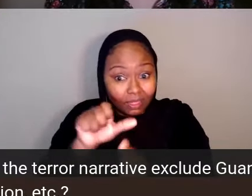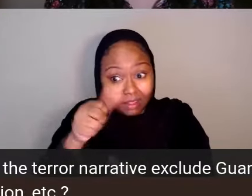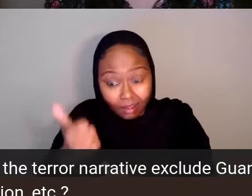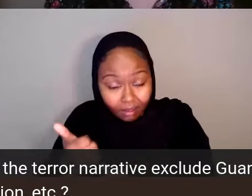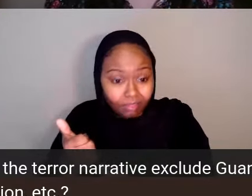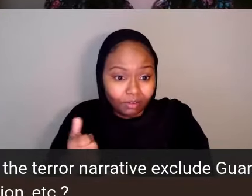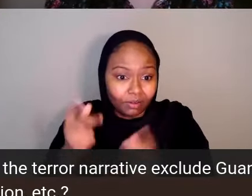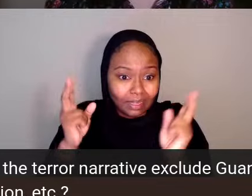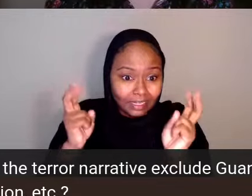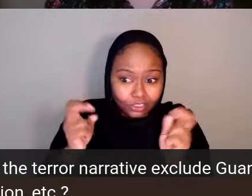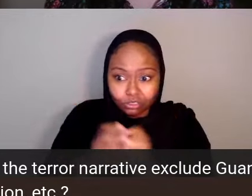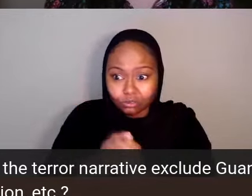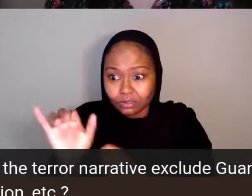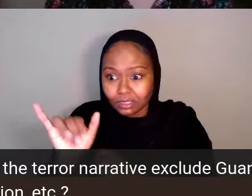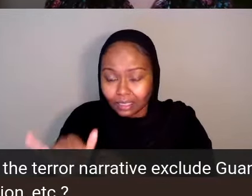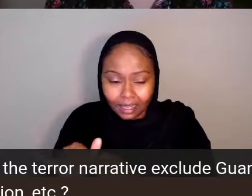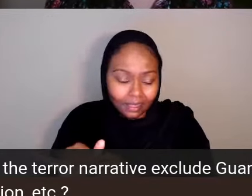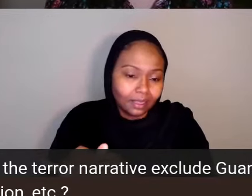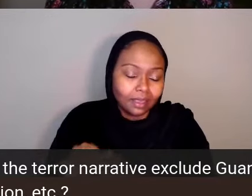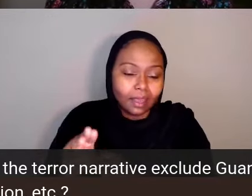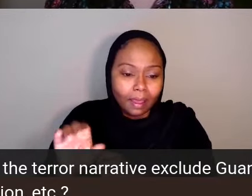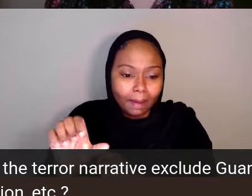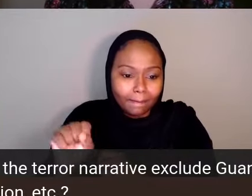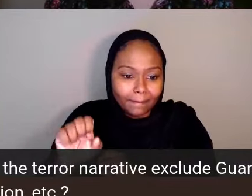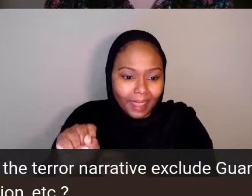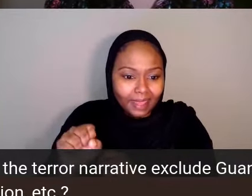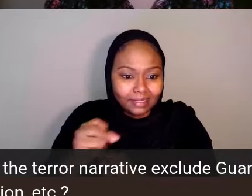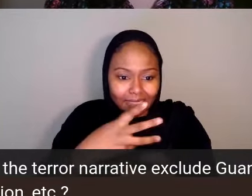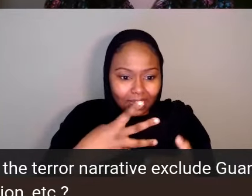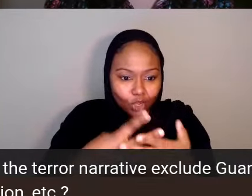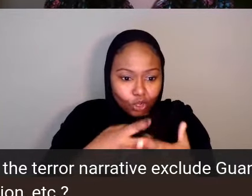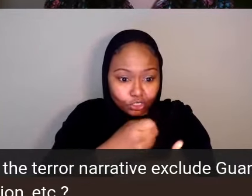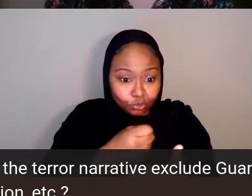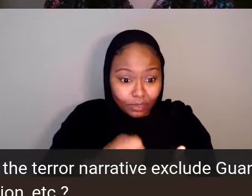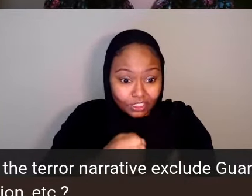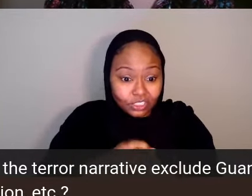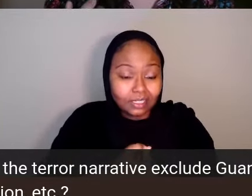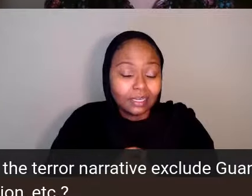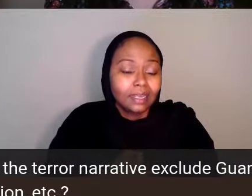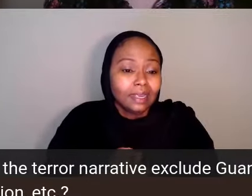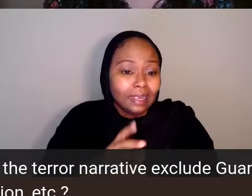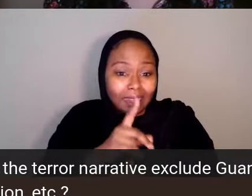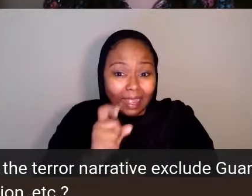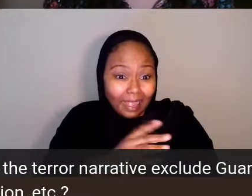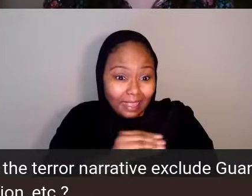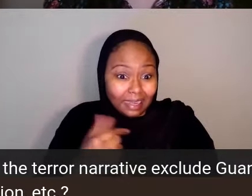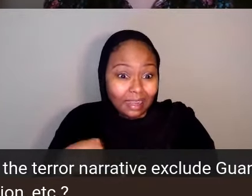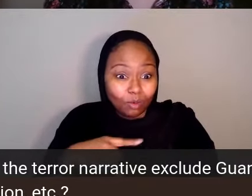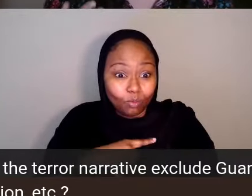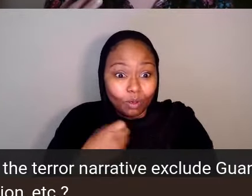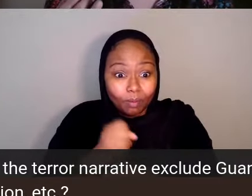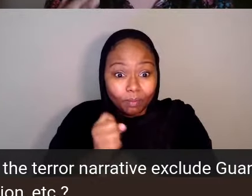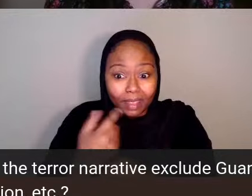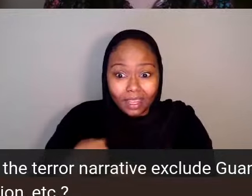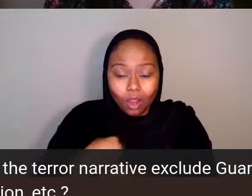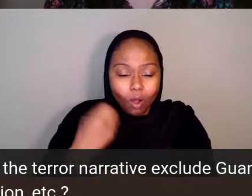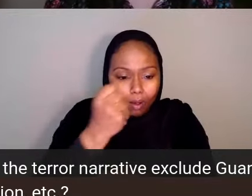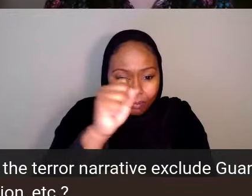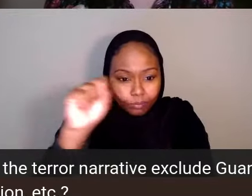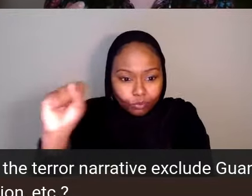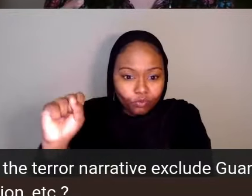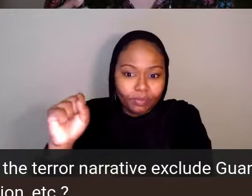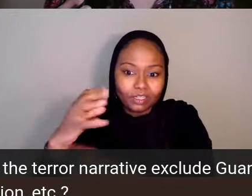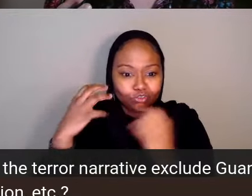with other issues like mass incarceration, for example, and because it'll make our movement stronger. That's another